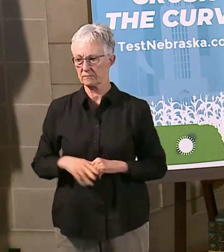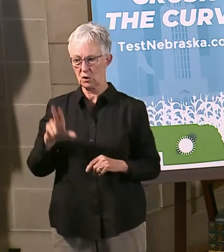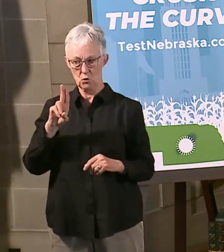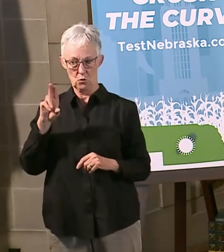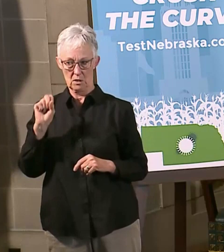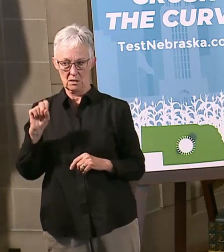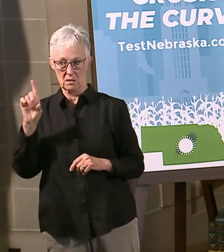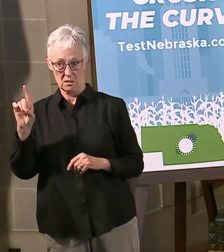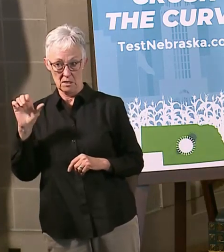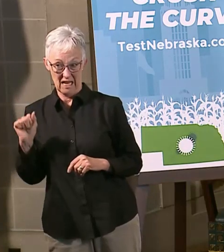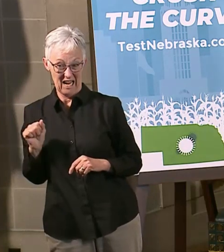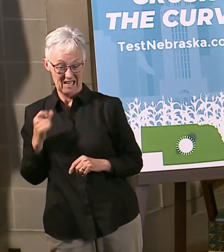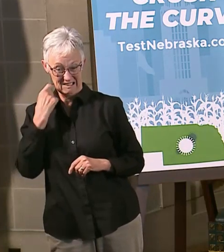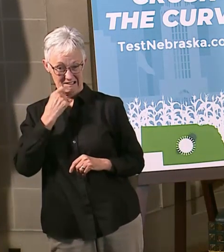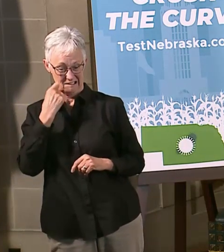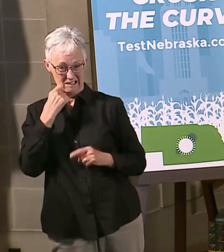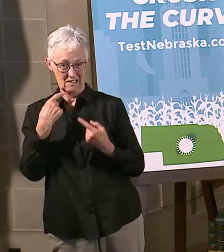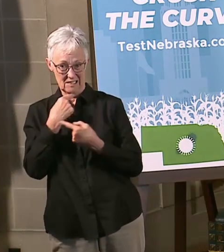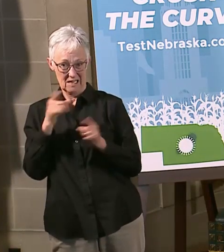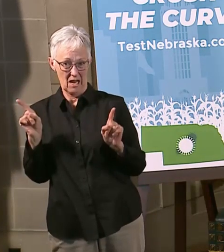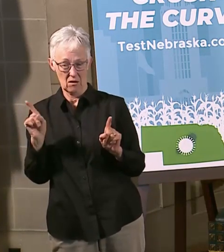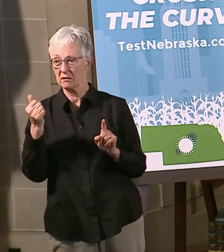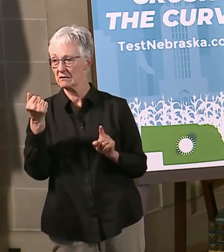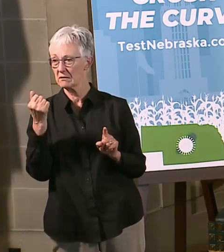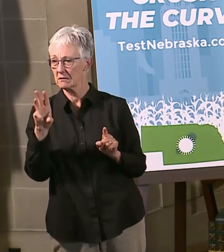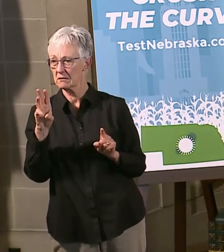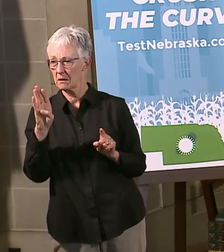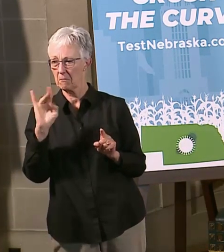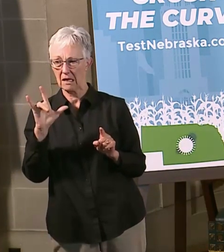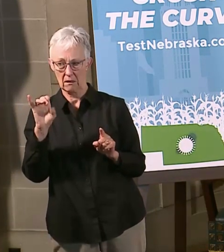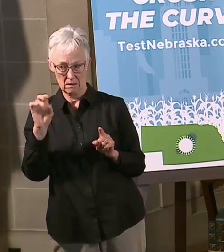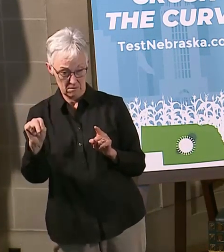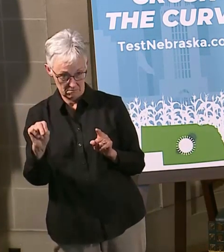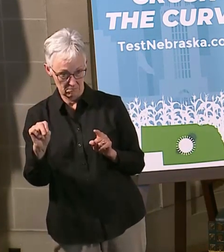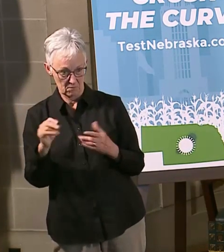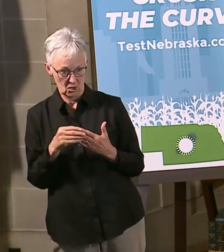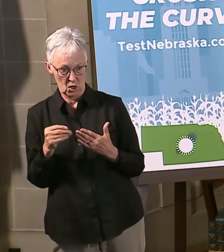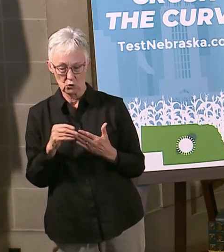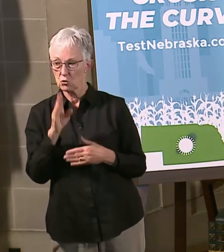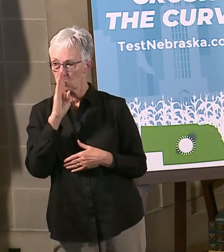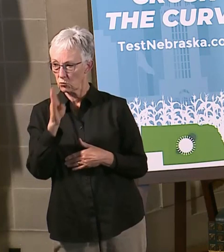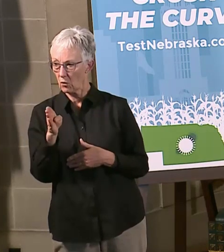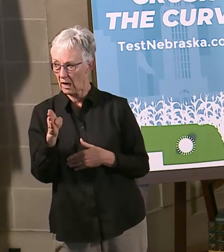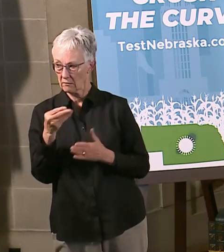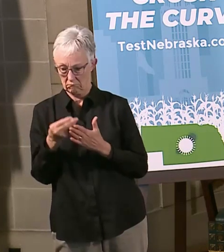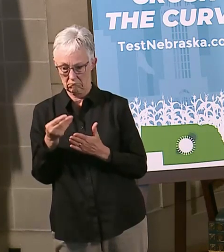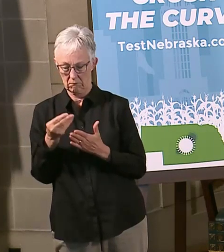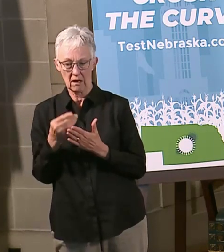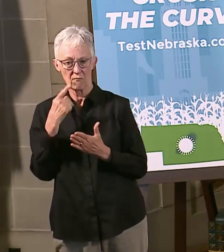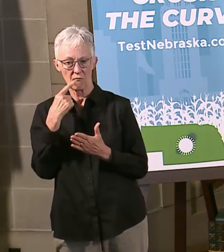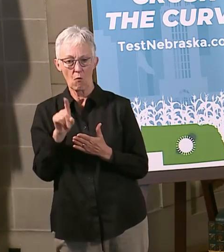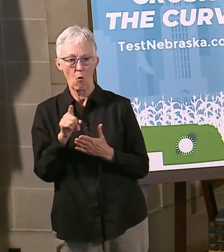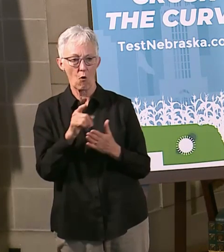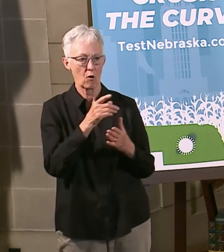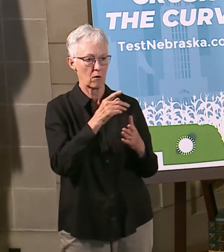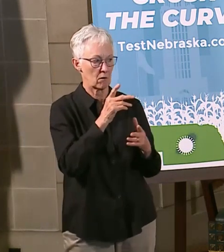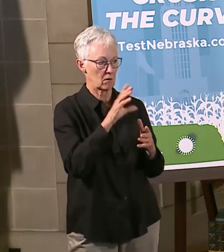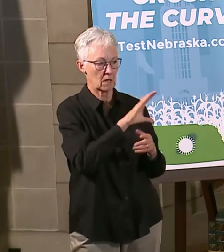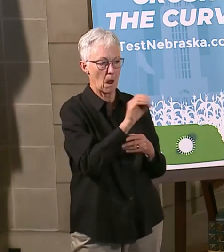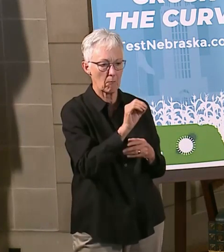recently that there is $16 billion of direct aid to producers that will be forthcoming.